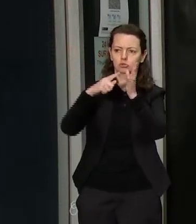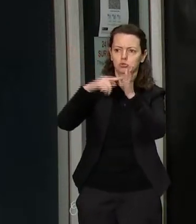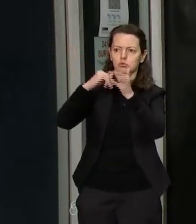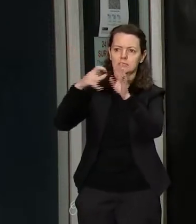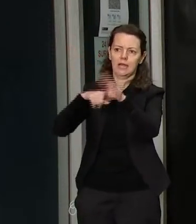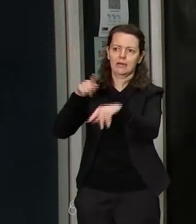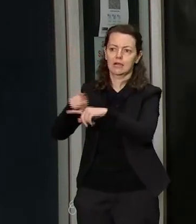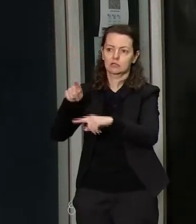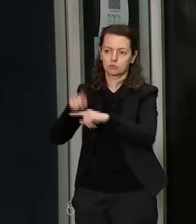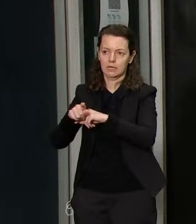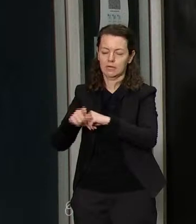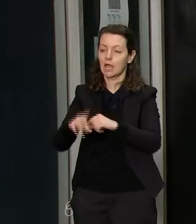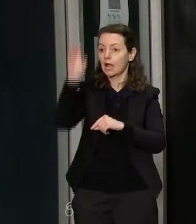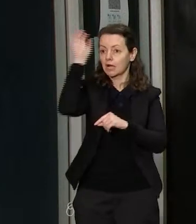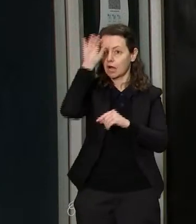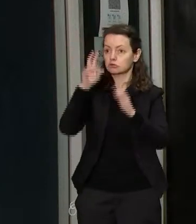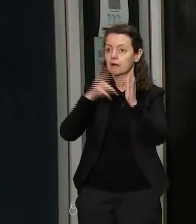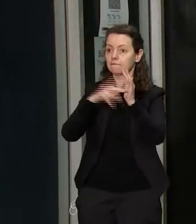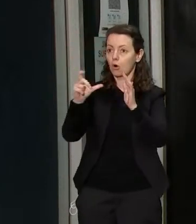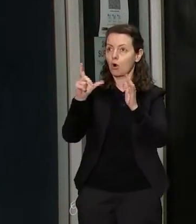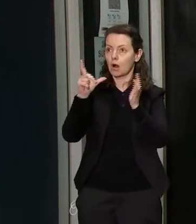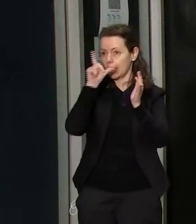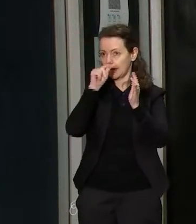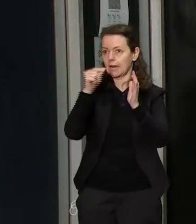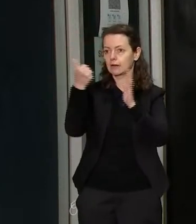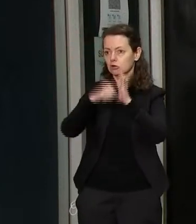got regional Victoria opening up for elective surgery.